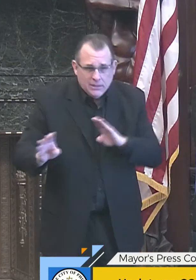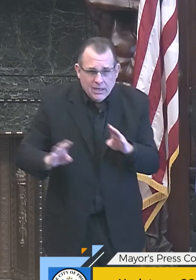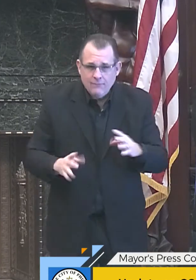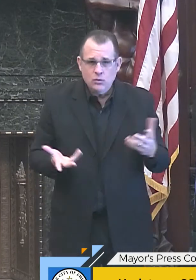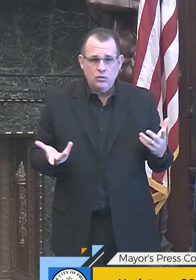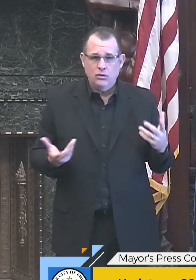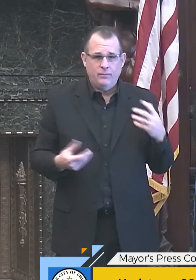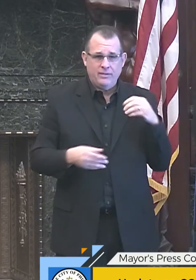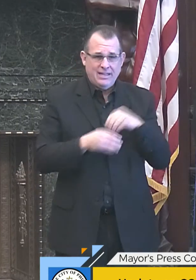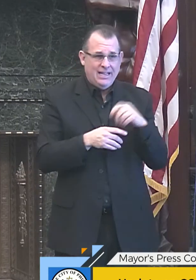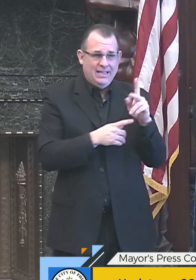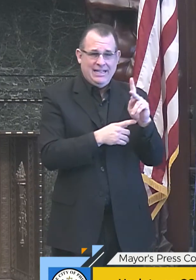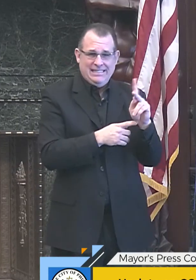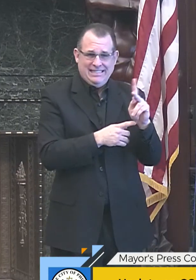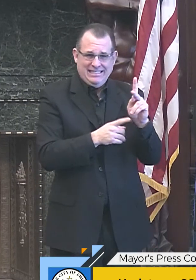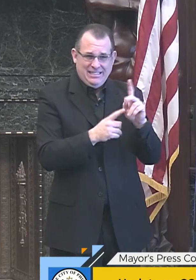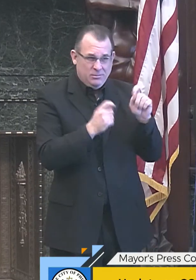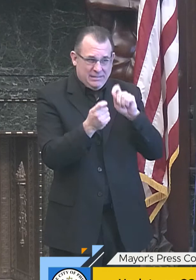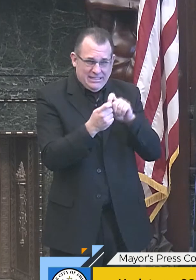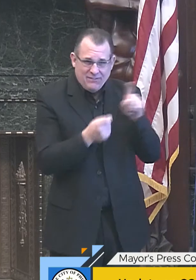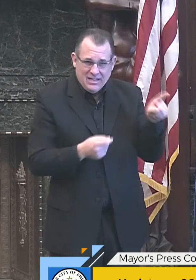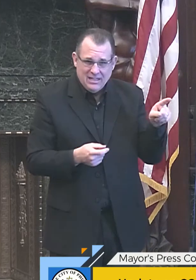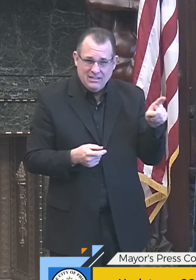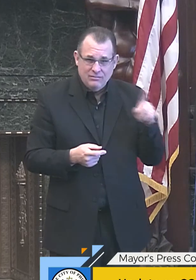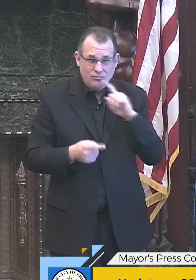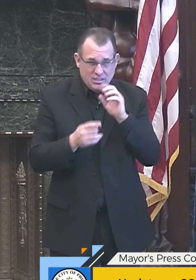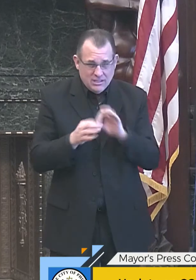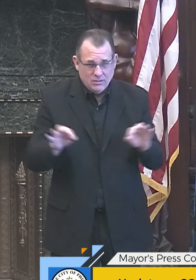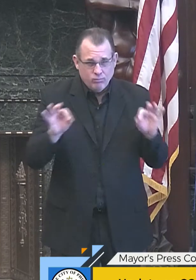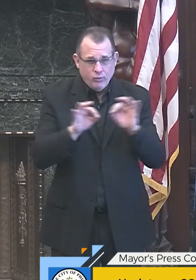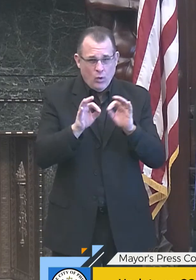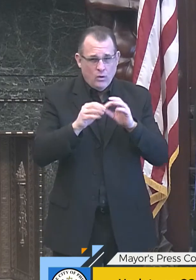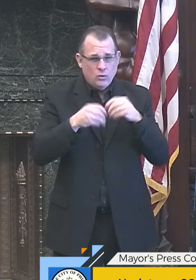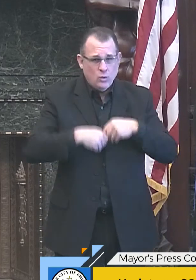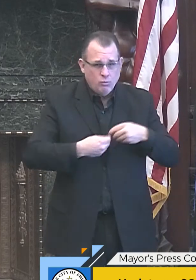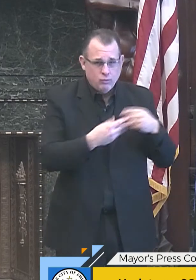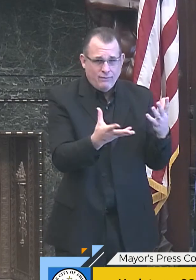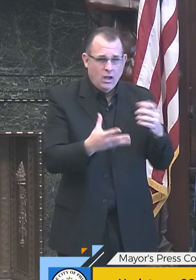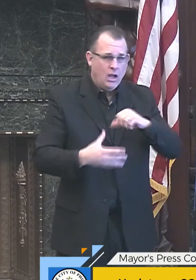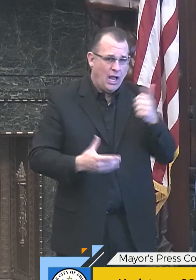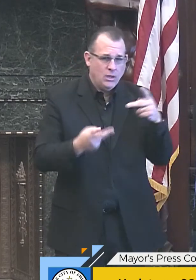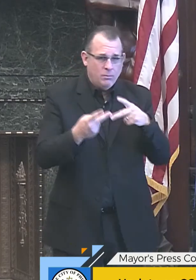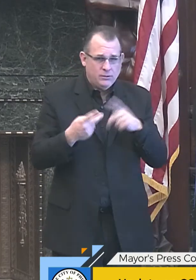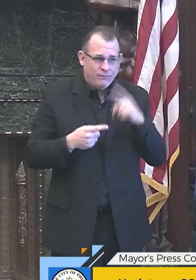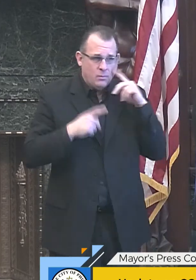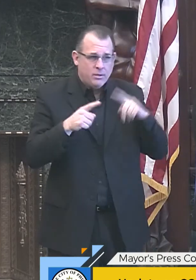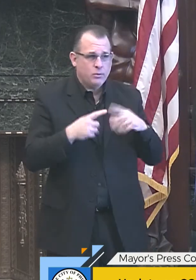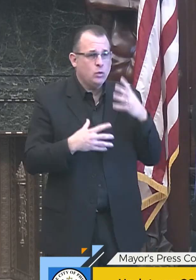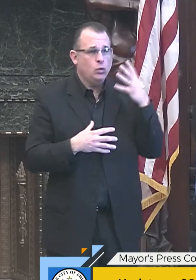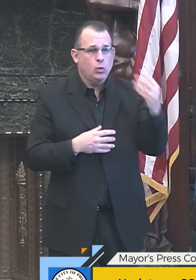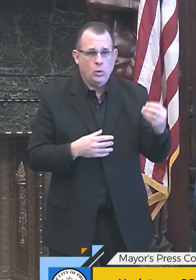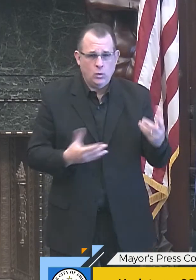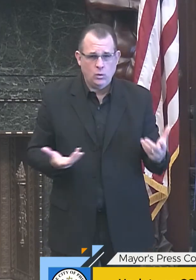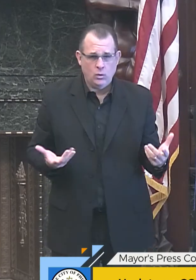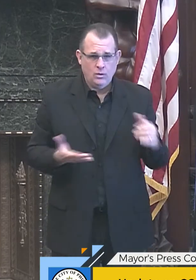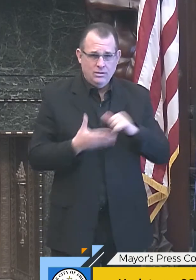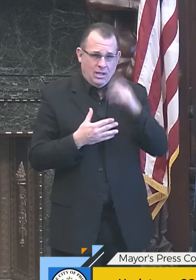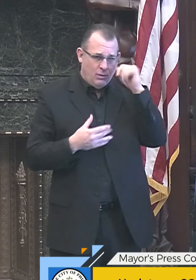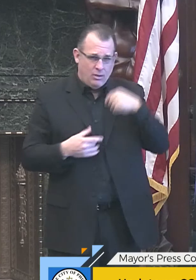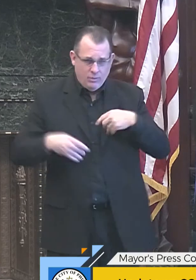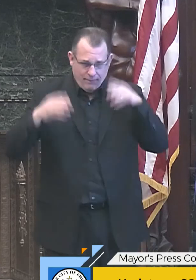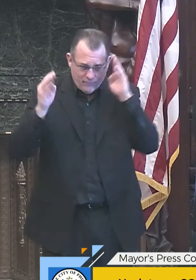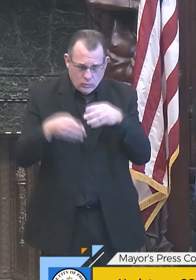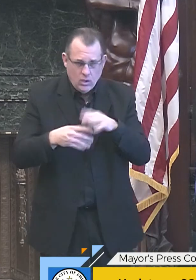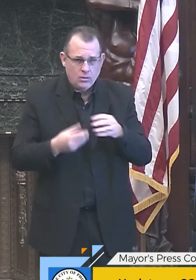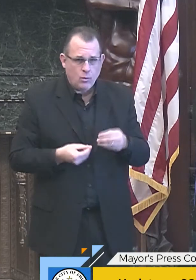specifically, it's very important that we provide another location for people to go, which is why we are focused on providing a low